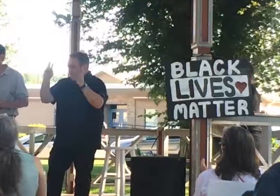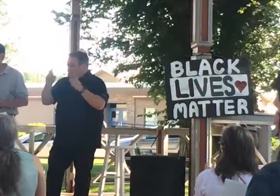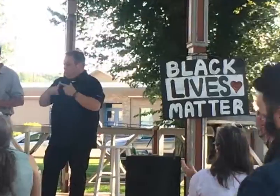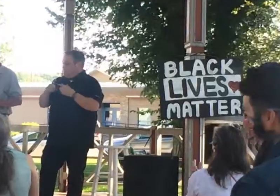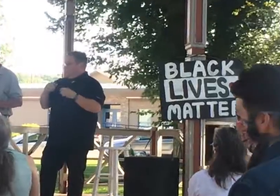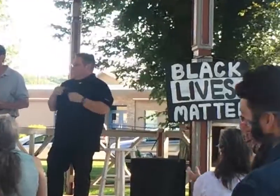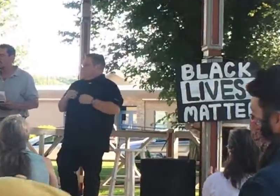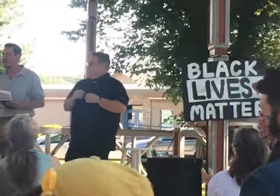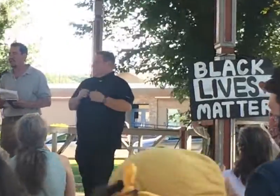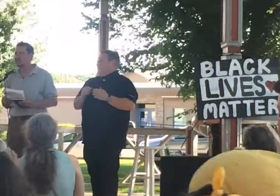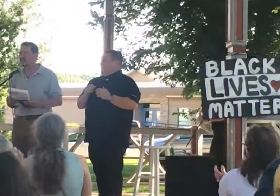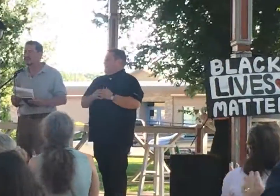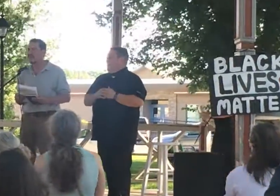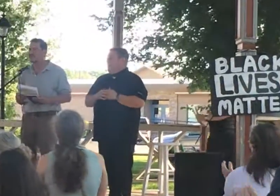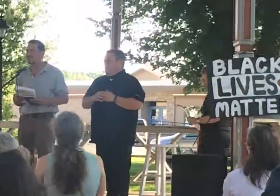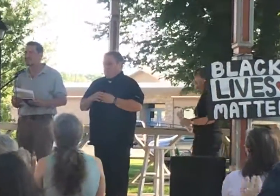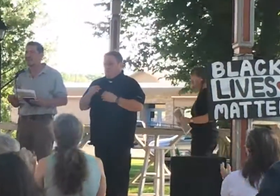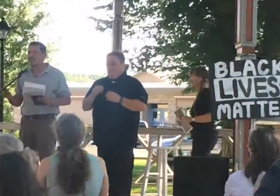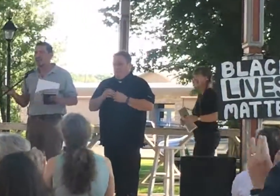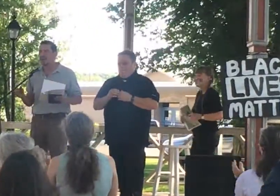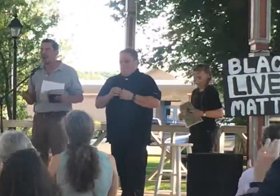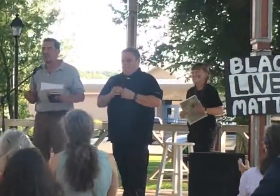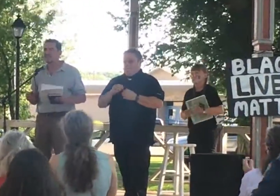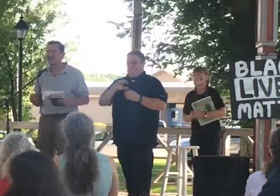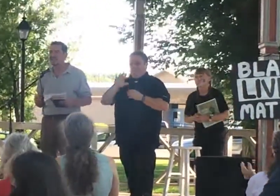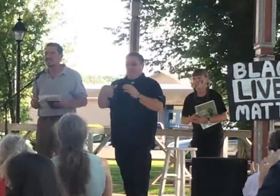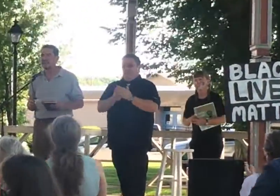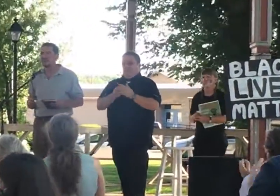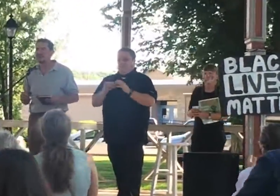to climate contamination. So they're all